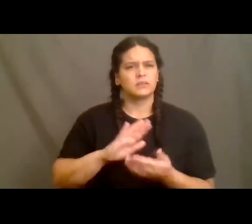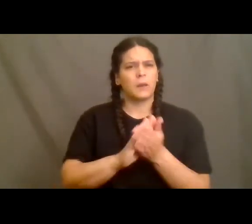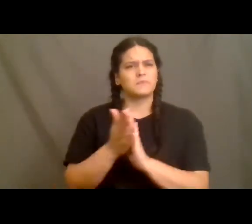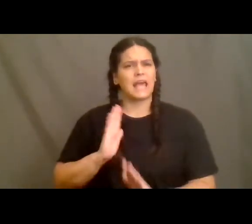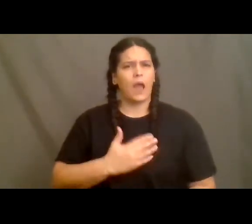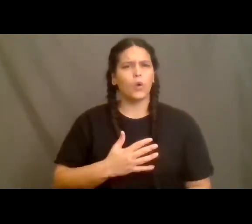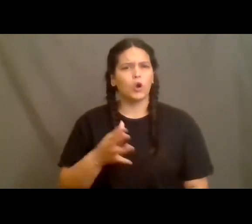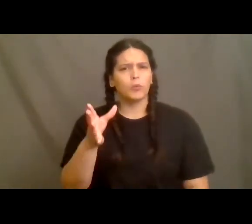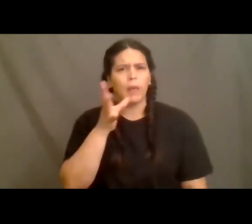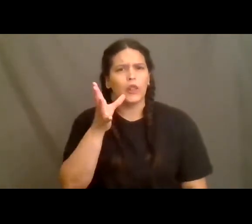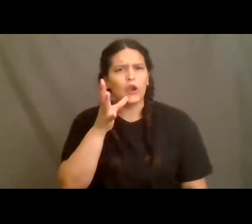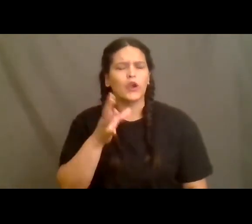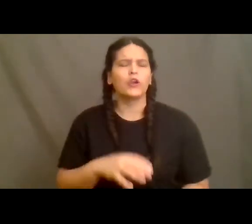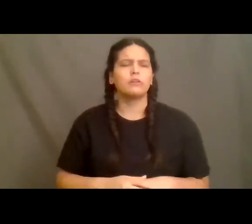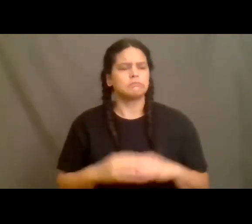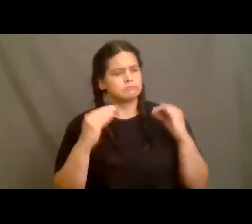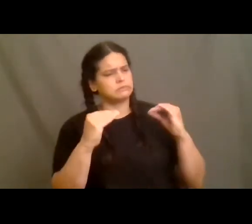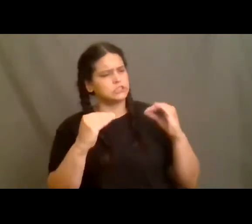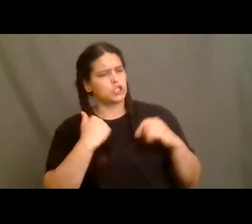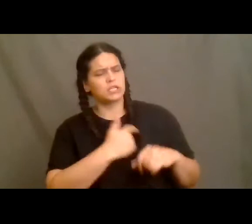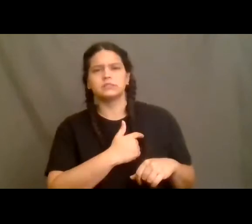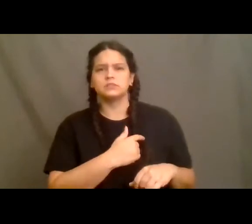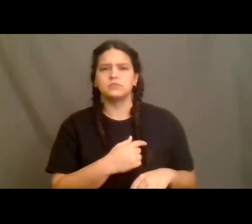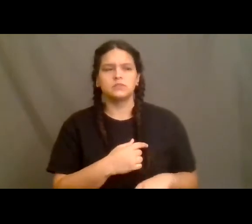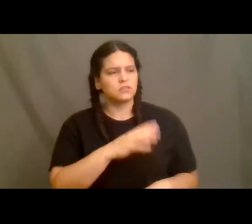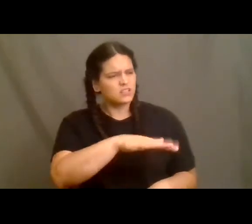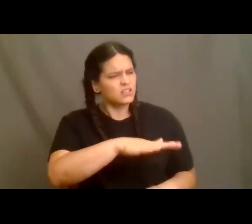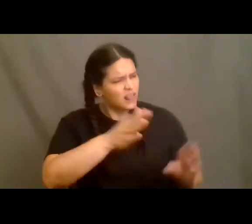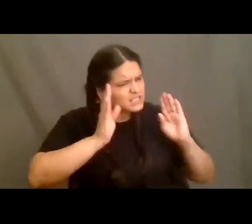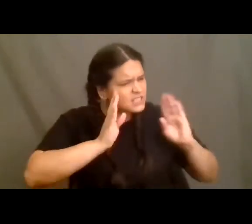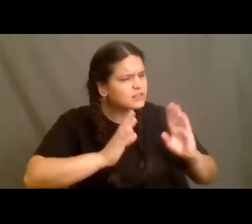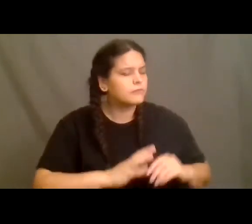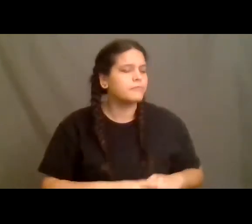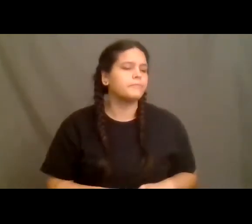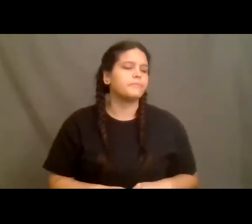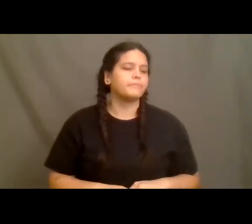get sure. Right? Listen. You know,